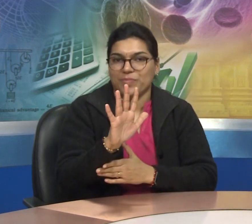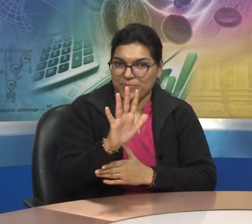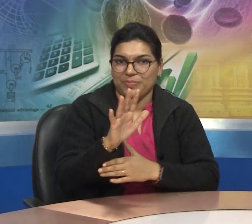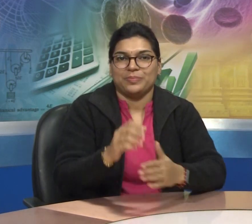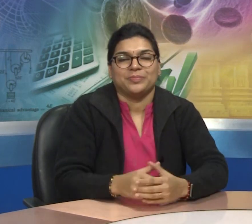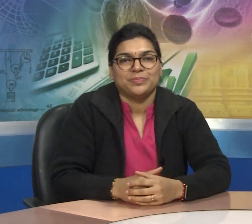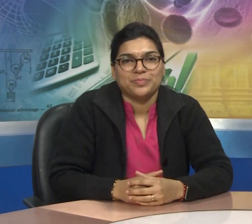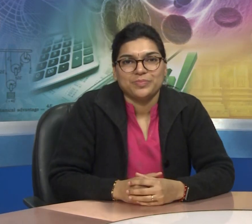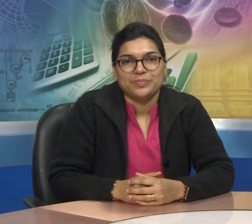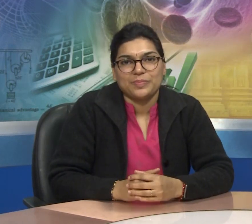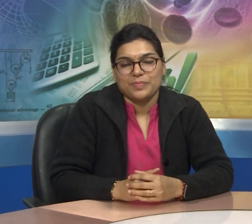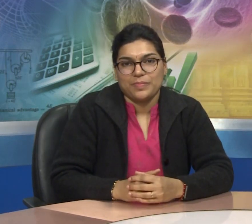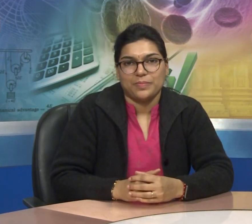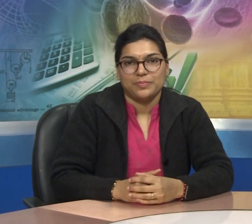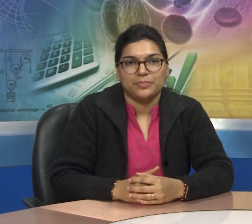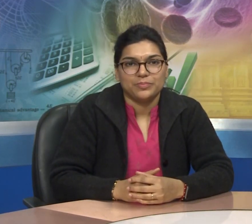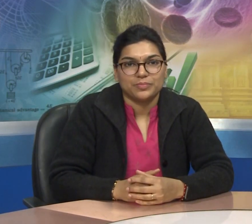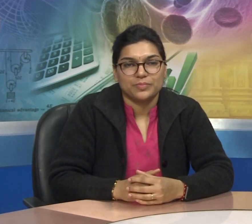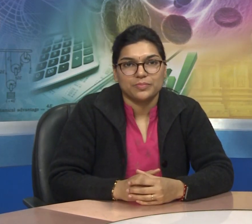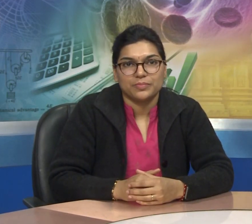who was his mathematics teacher.